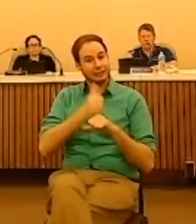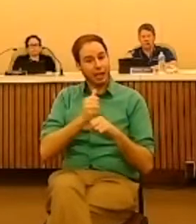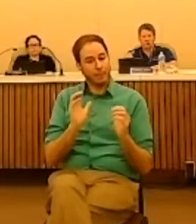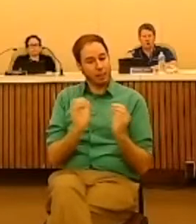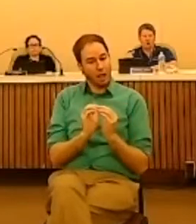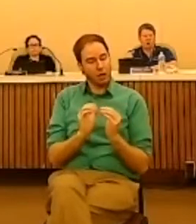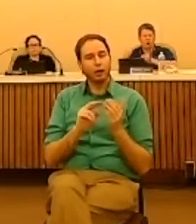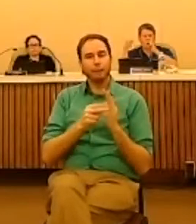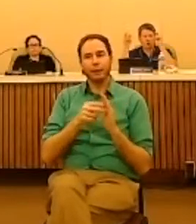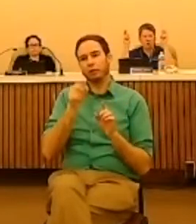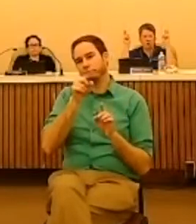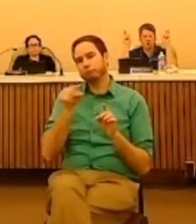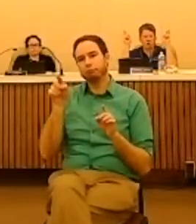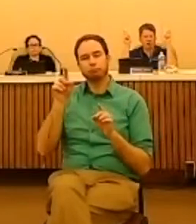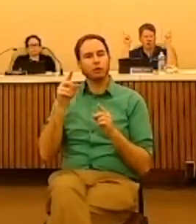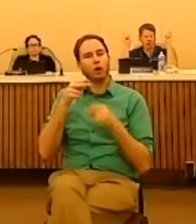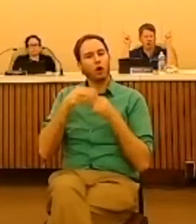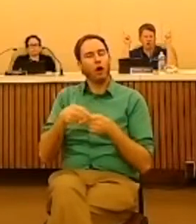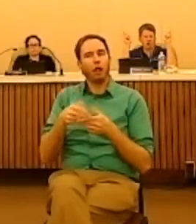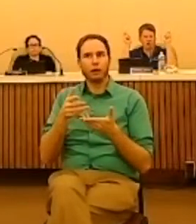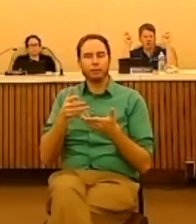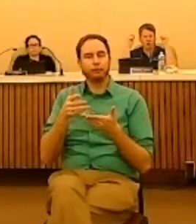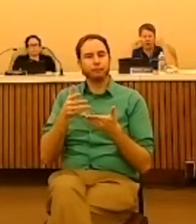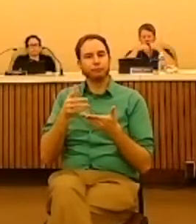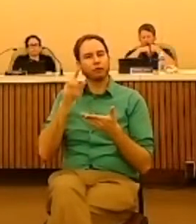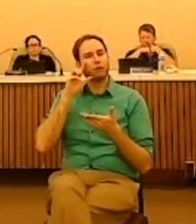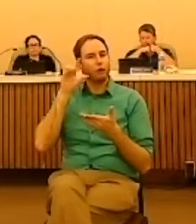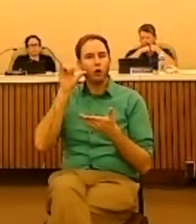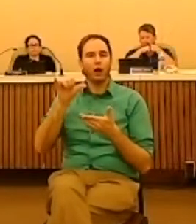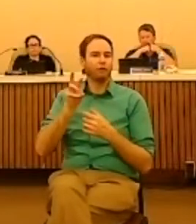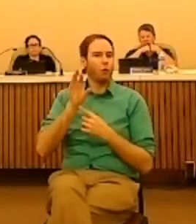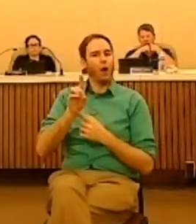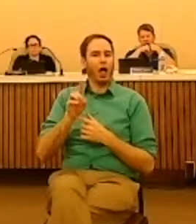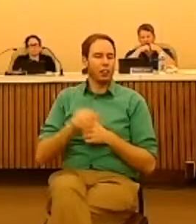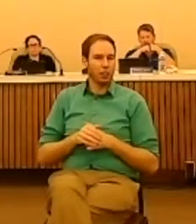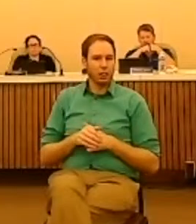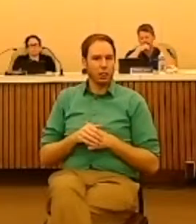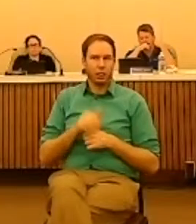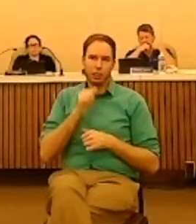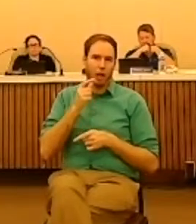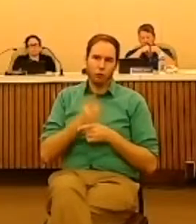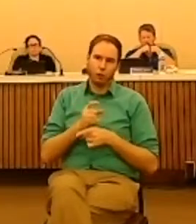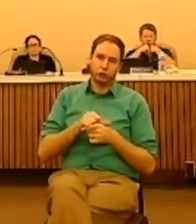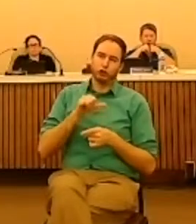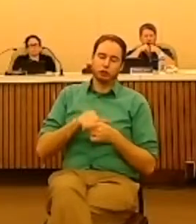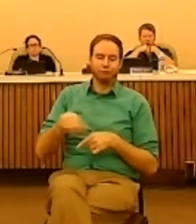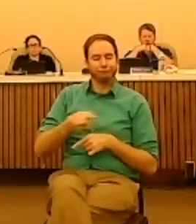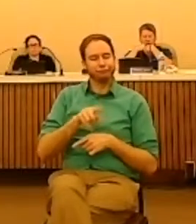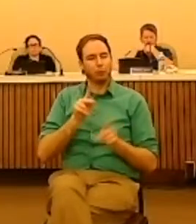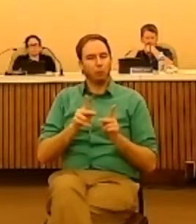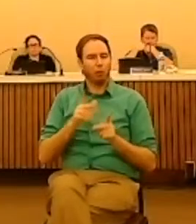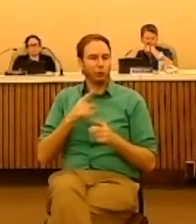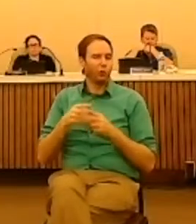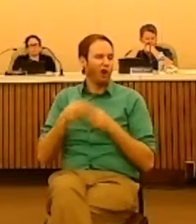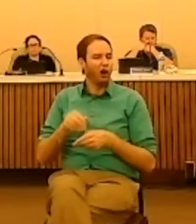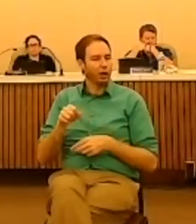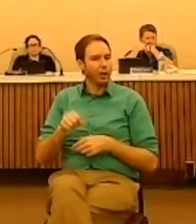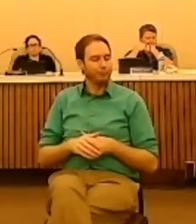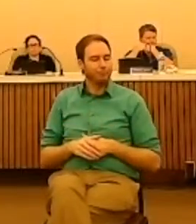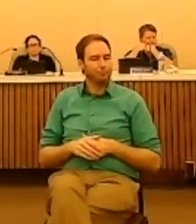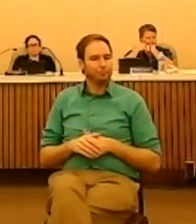as what most people refer to as forever wild. It's not the correct term, but it's what people think of. Does